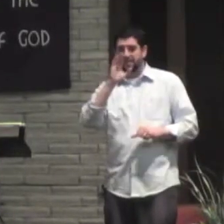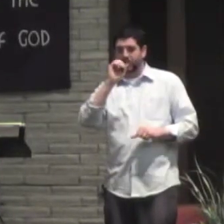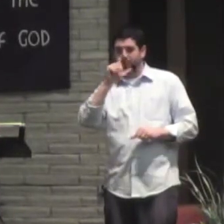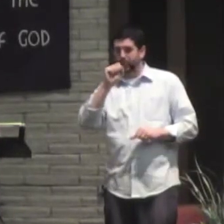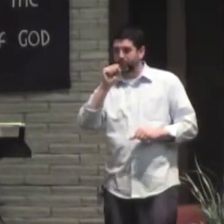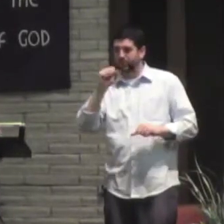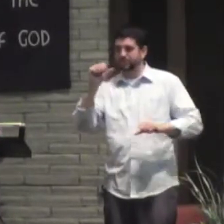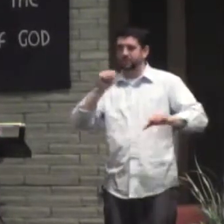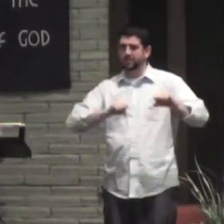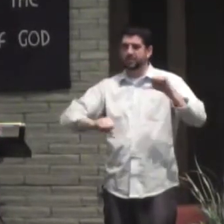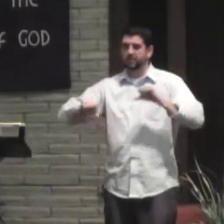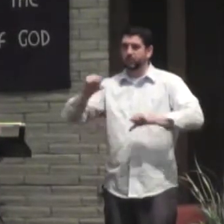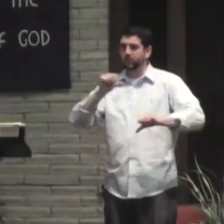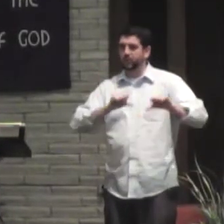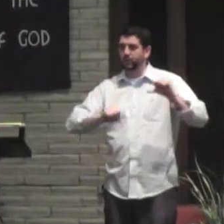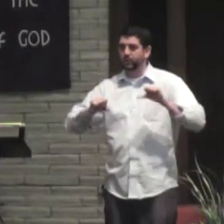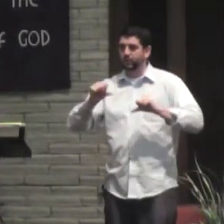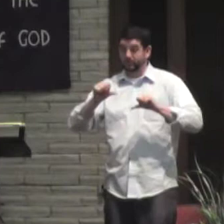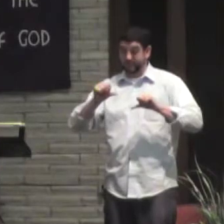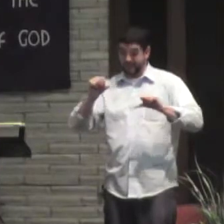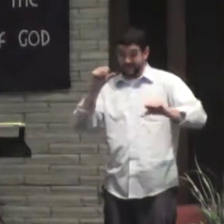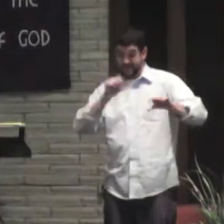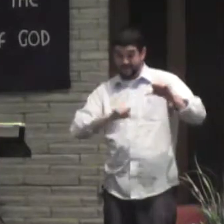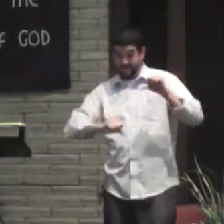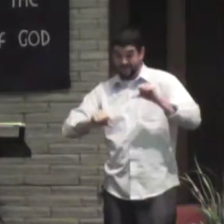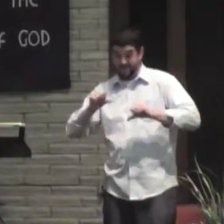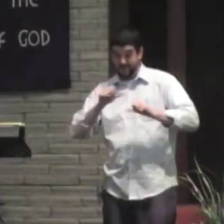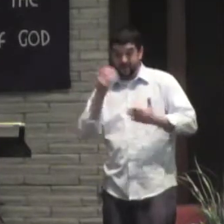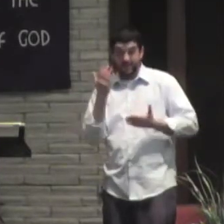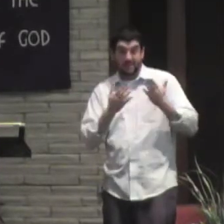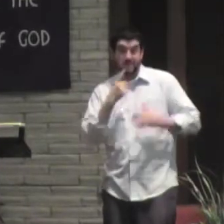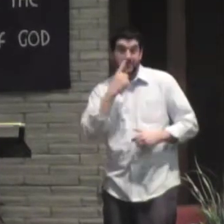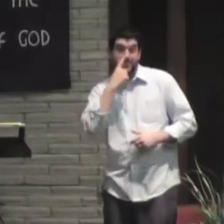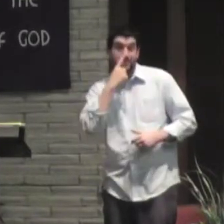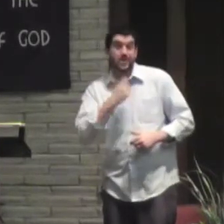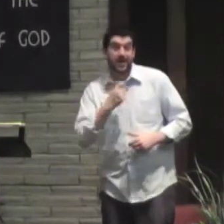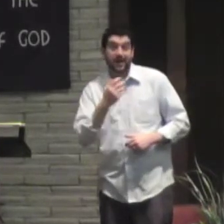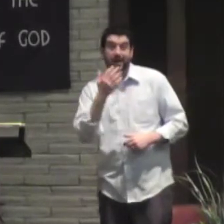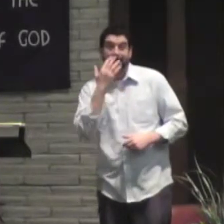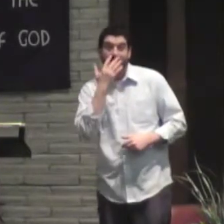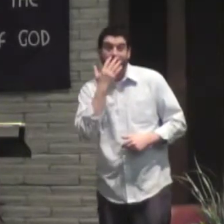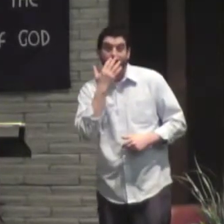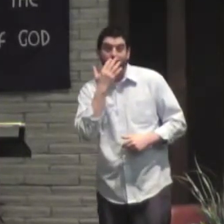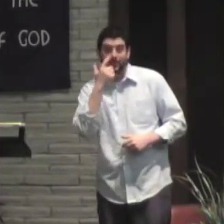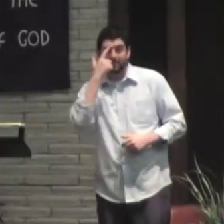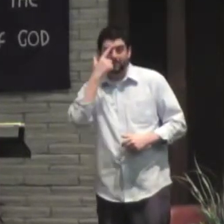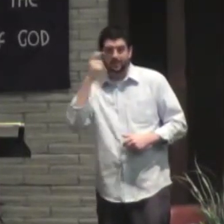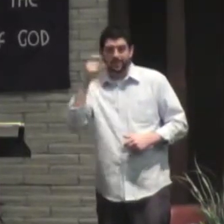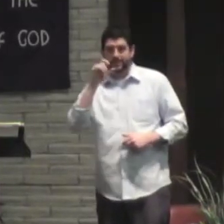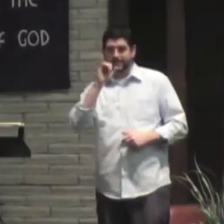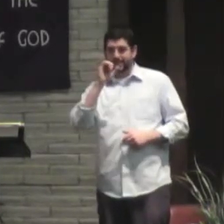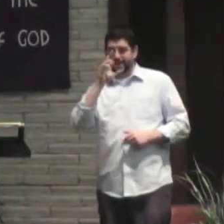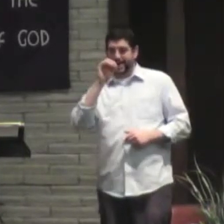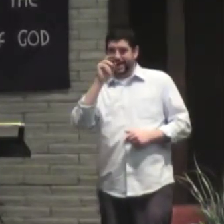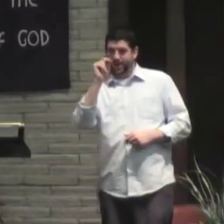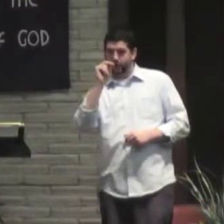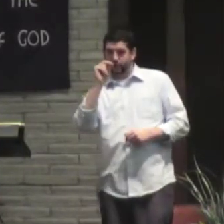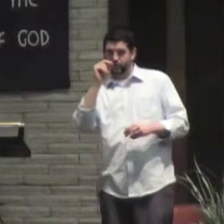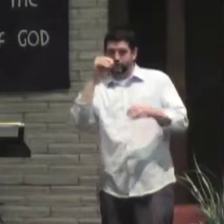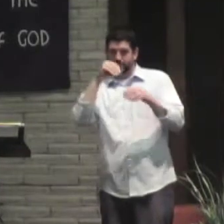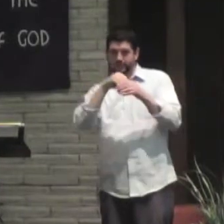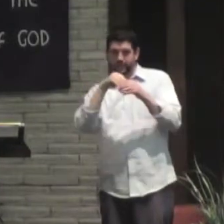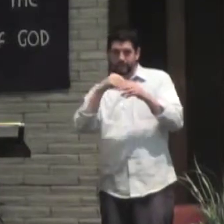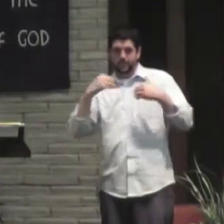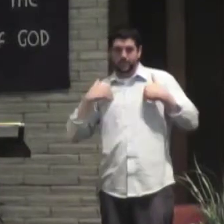the pile of chemicals would probably be red in color because of the iron content in